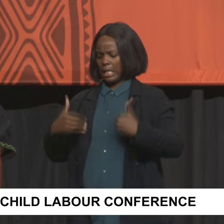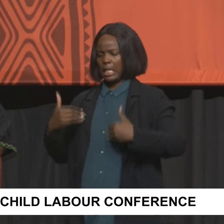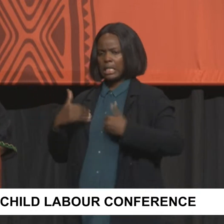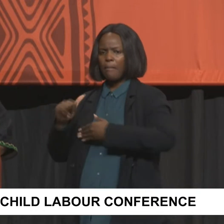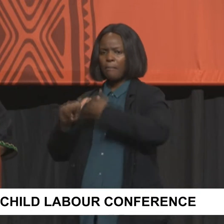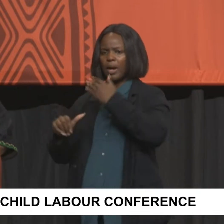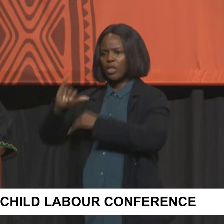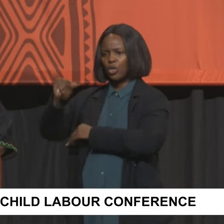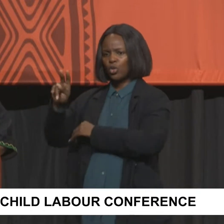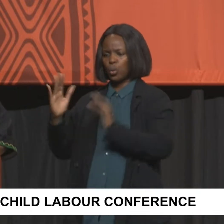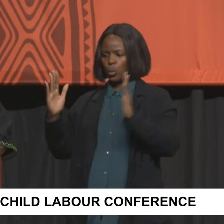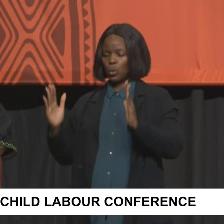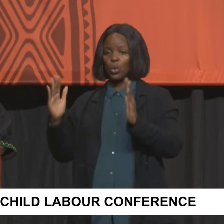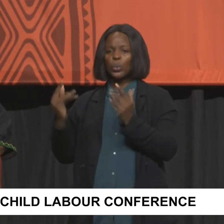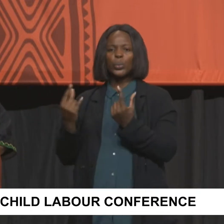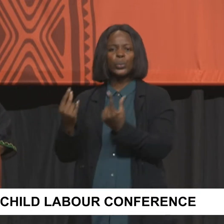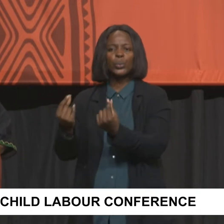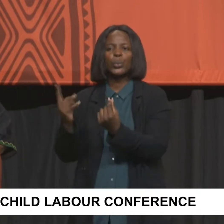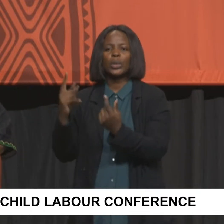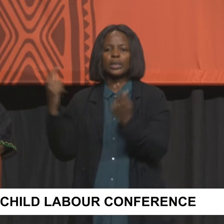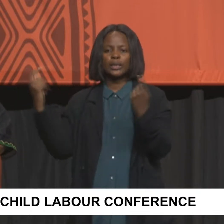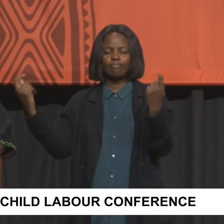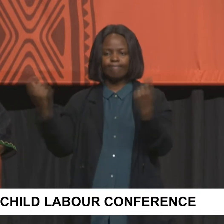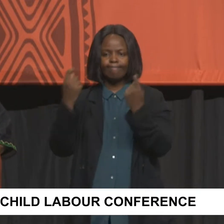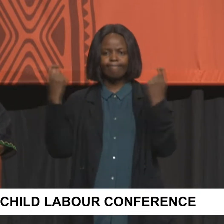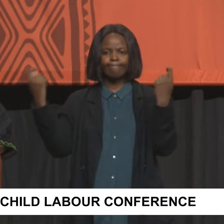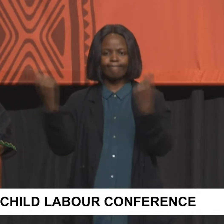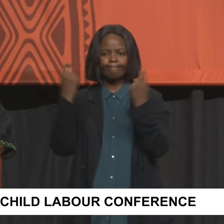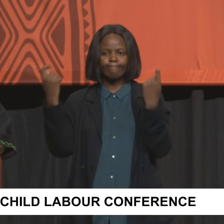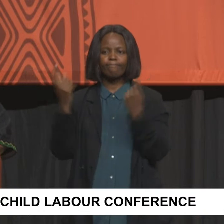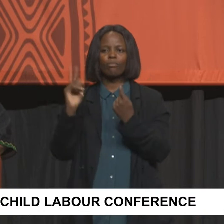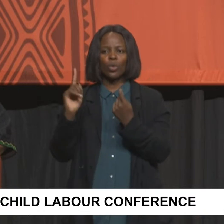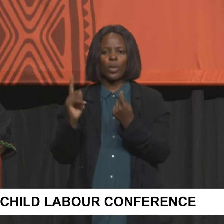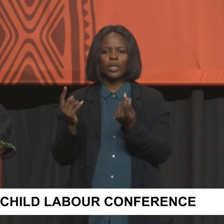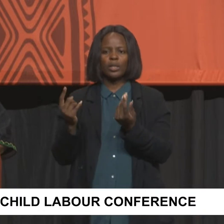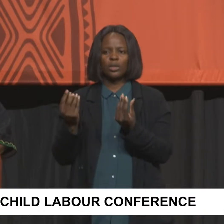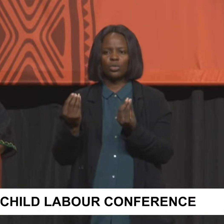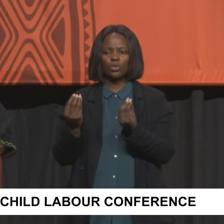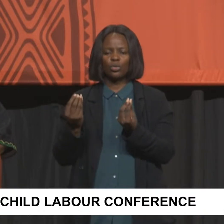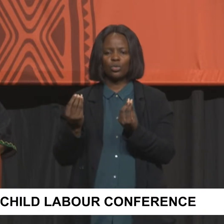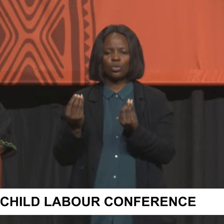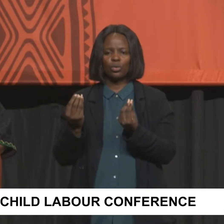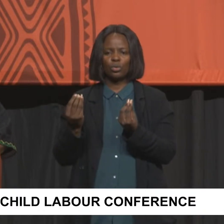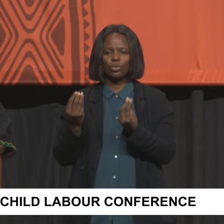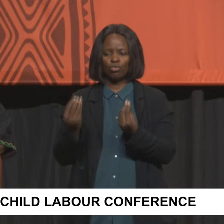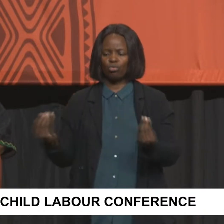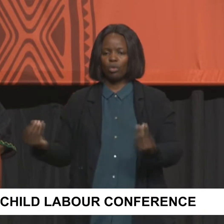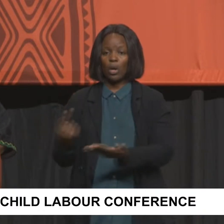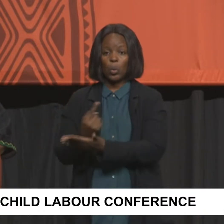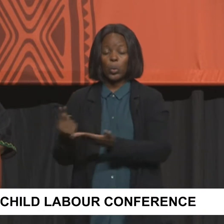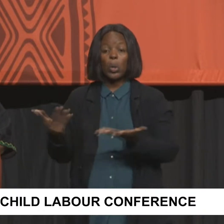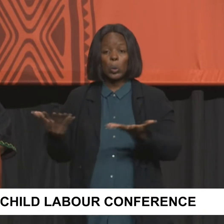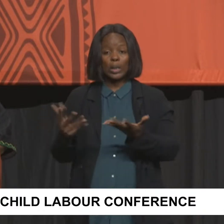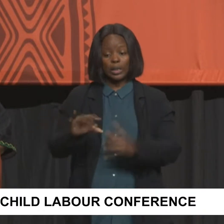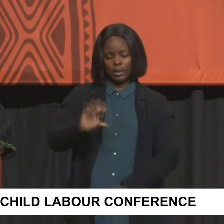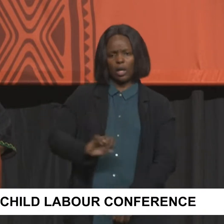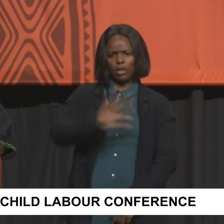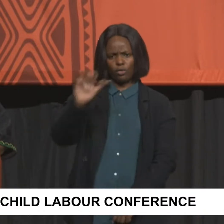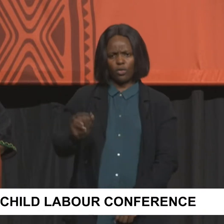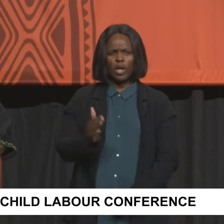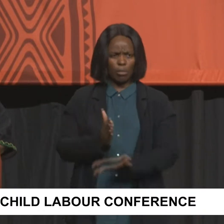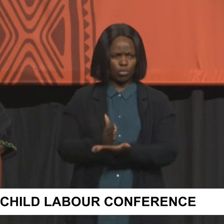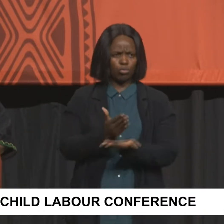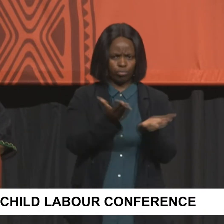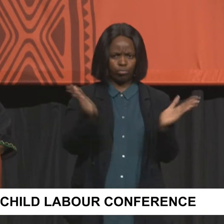will be also celebrating a child week in South Africa. I'm sure you are